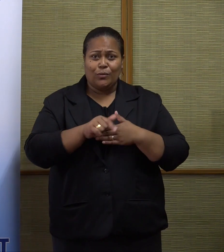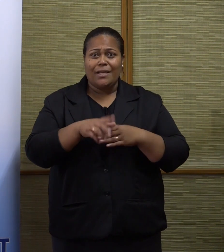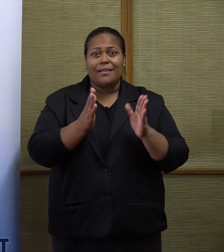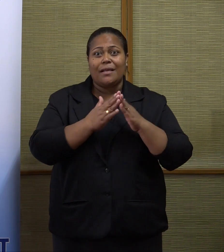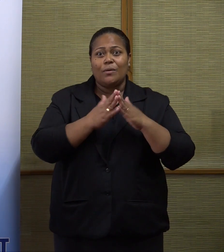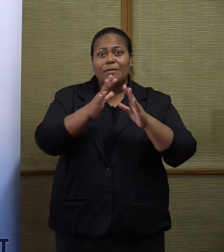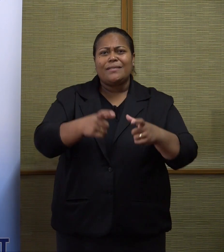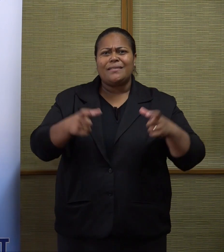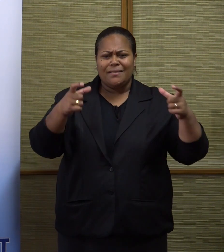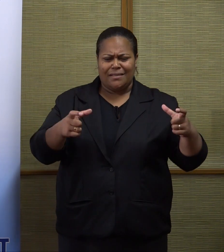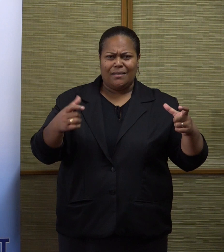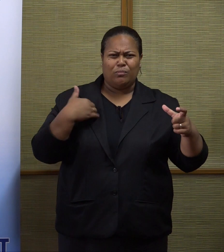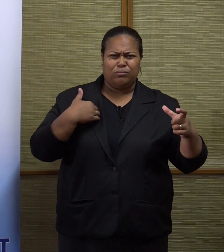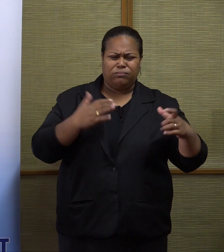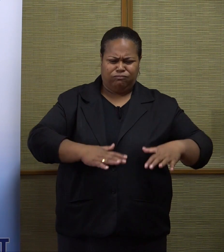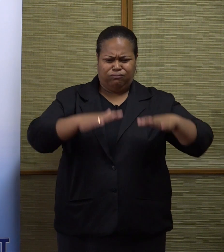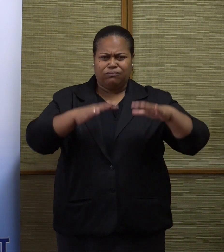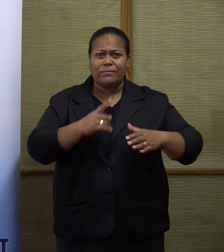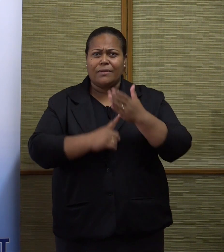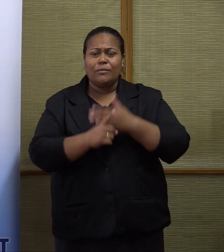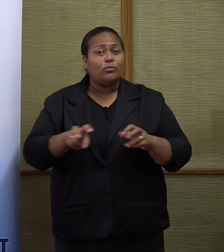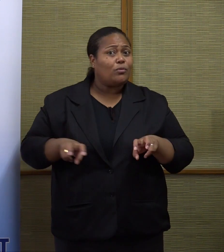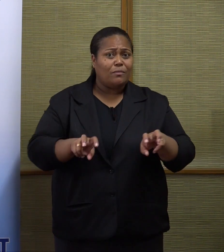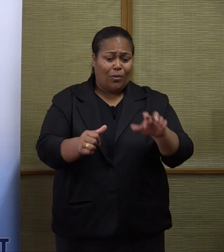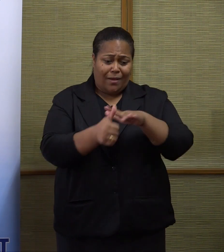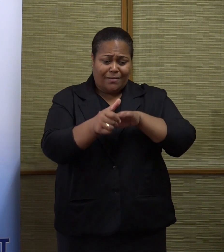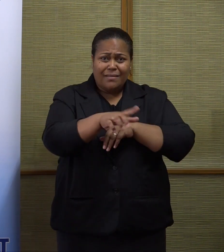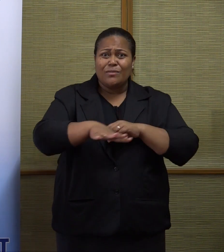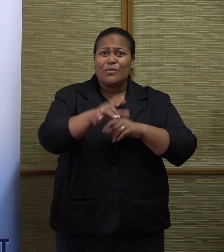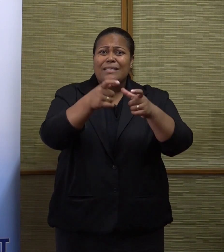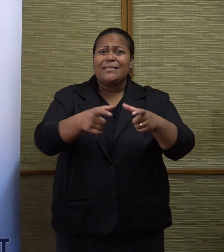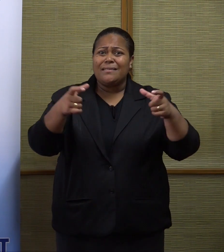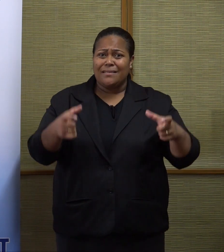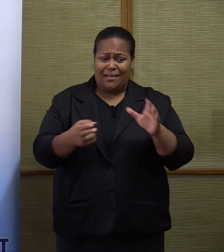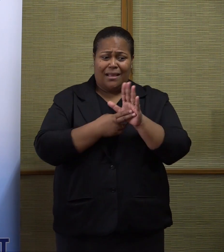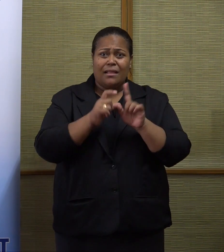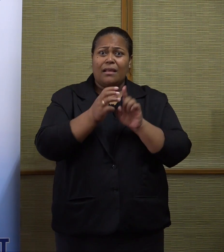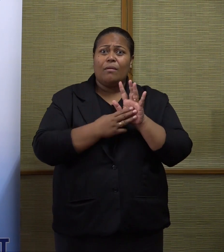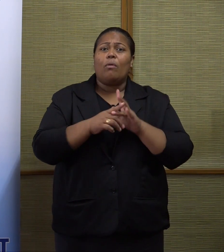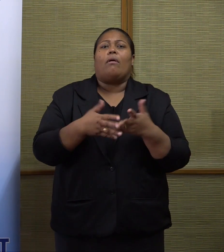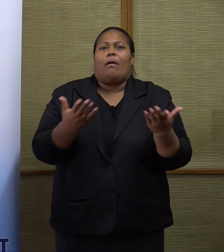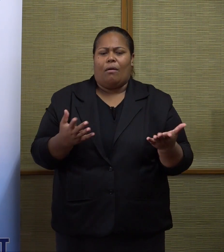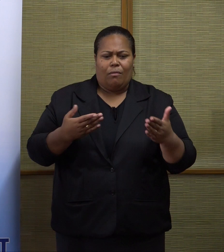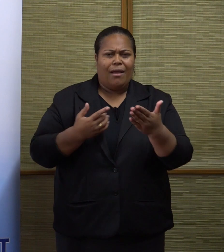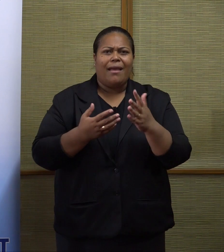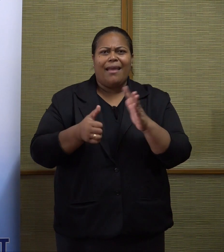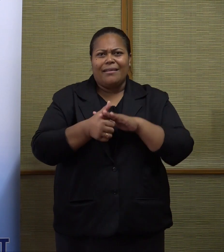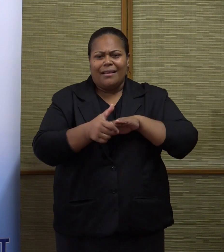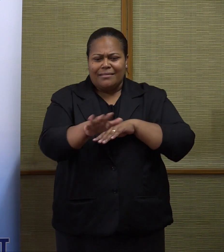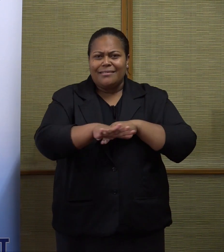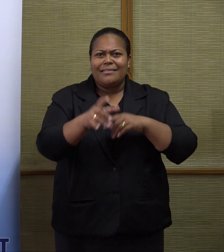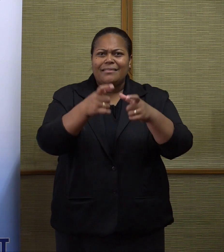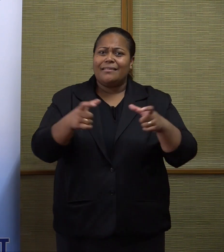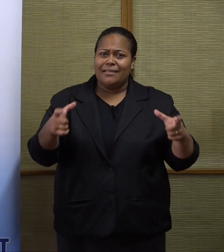of badly affected and transportation and access to those cities for the NDMO and relief work? As I